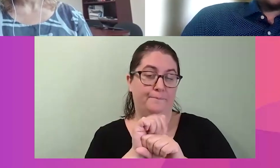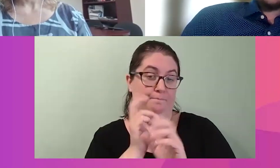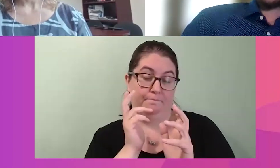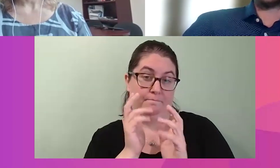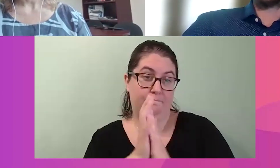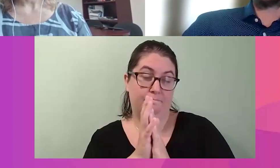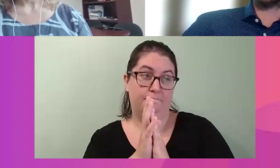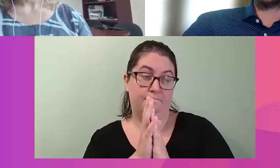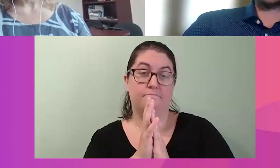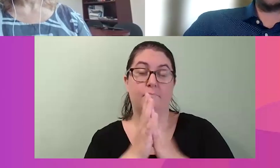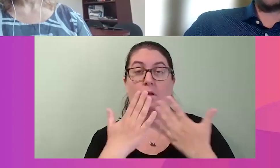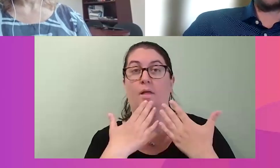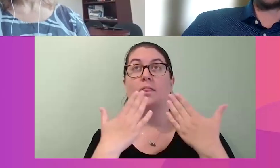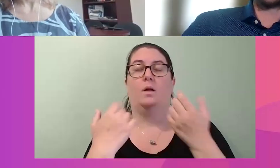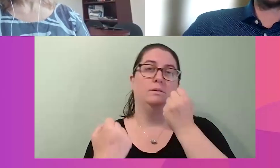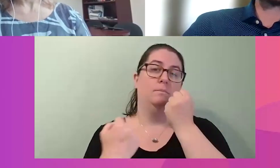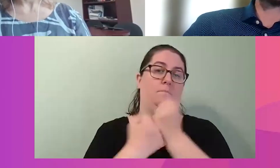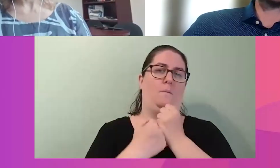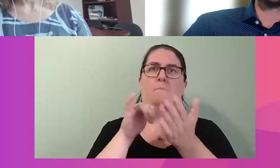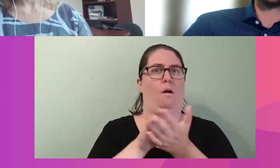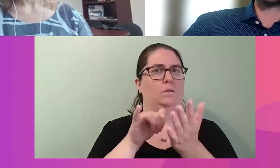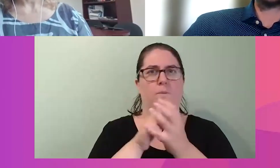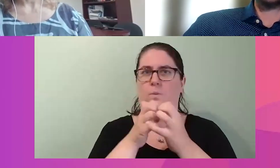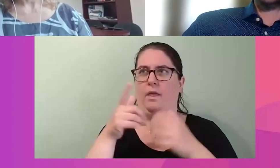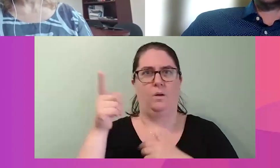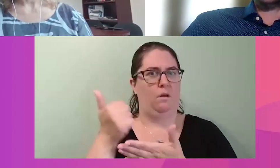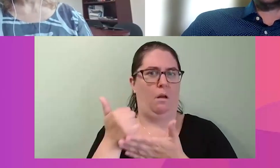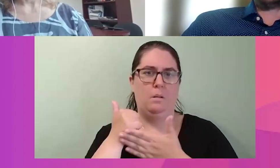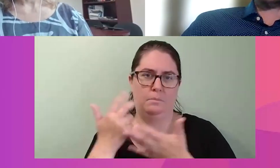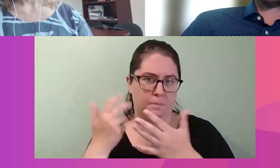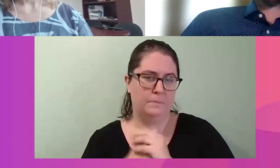very appreciative of that support and could not have done it without that.